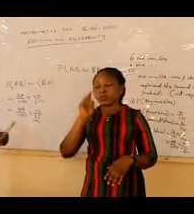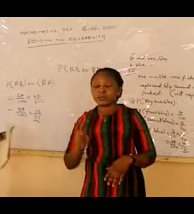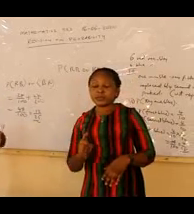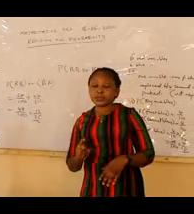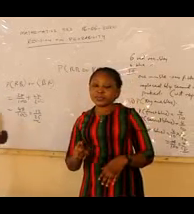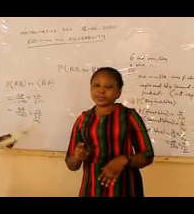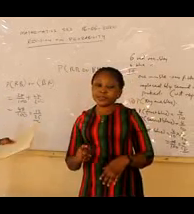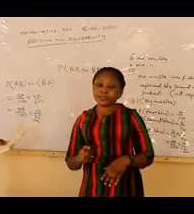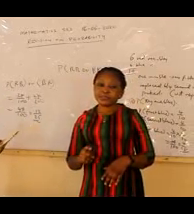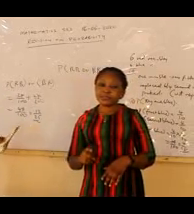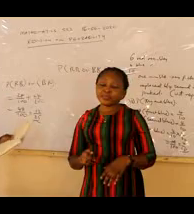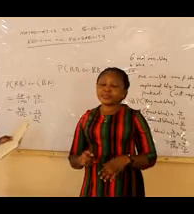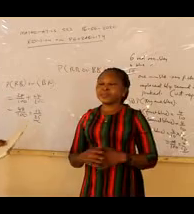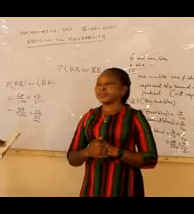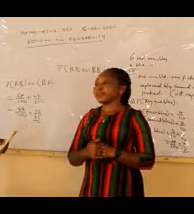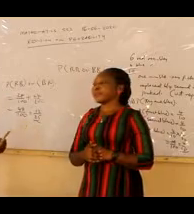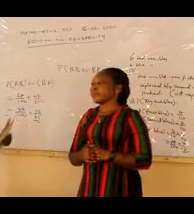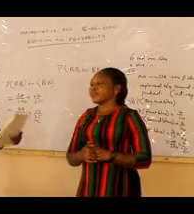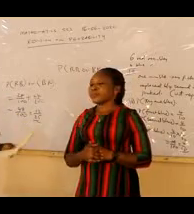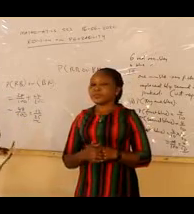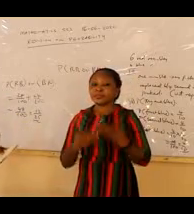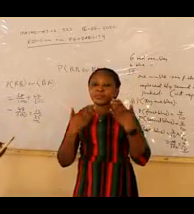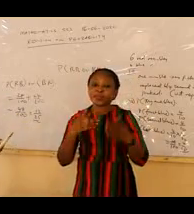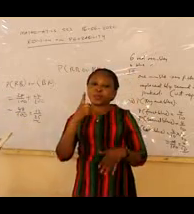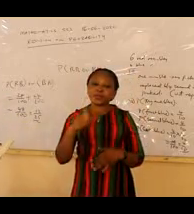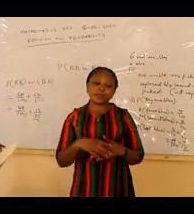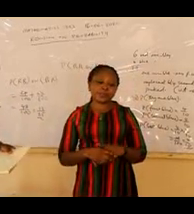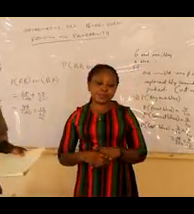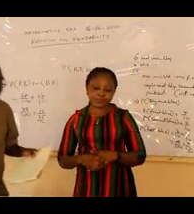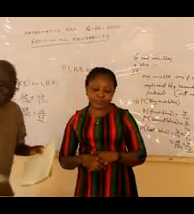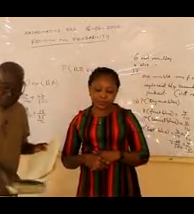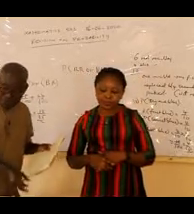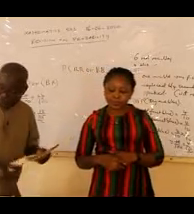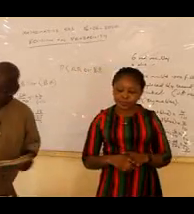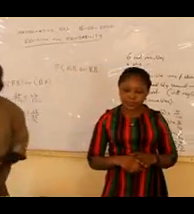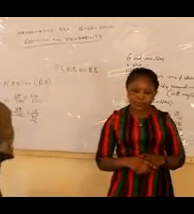P in mathematics. Let me start from there. Thank you very much. Next time we continue.